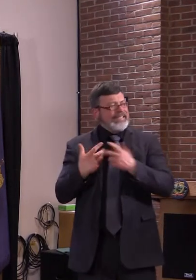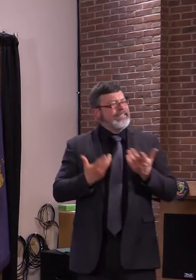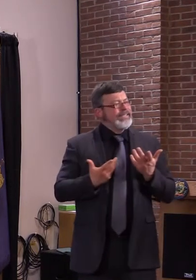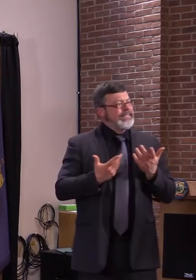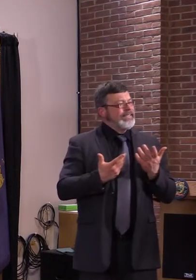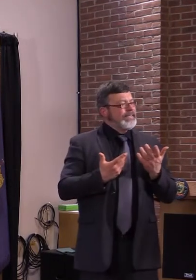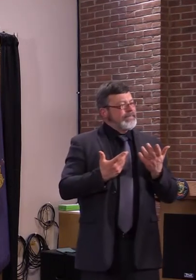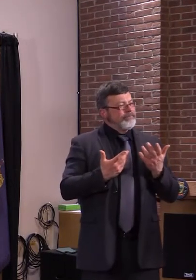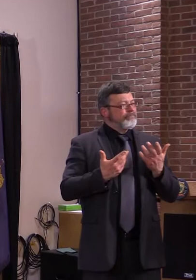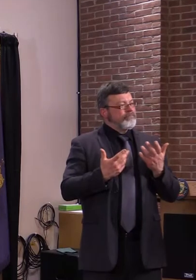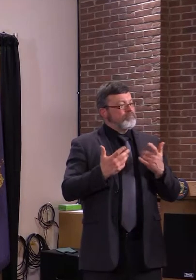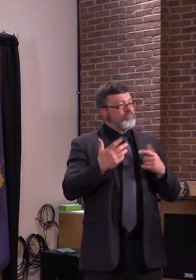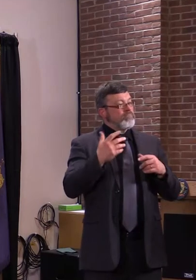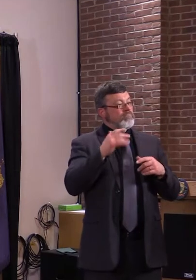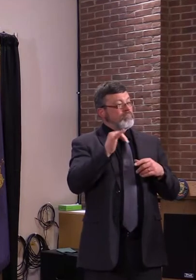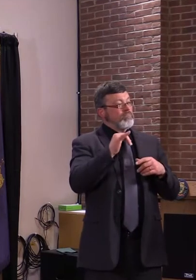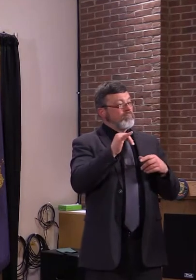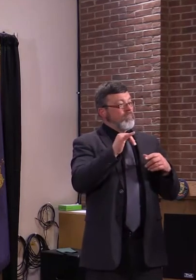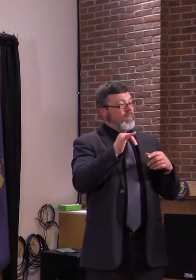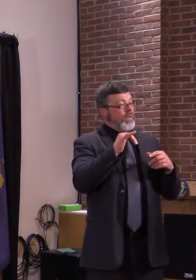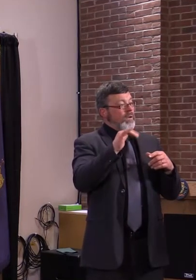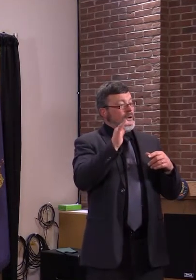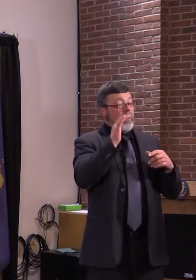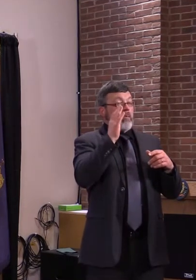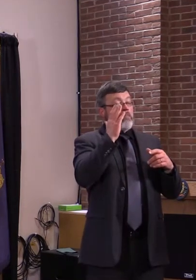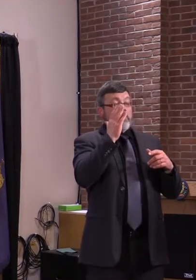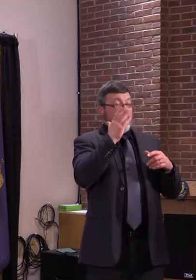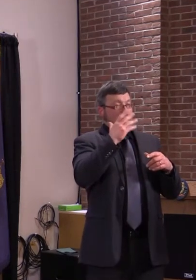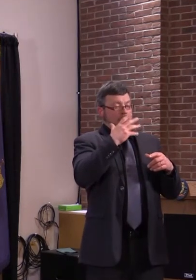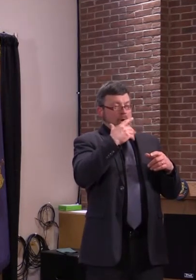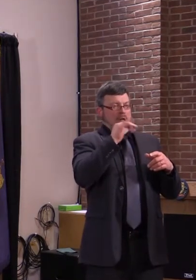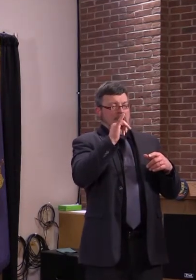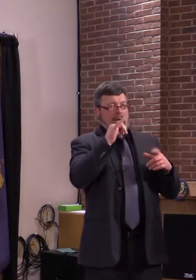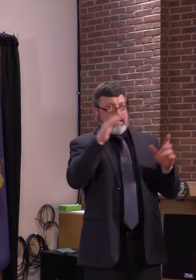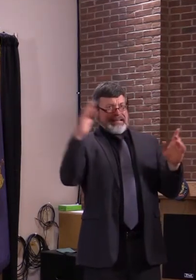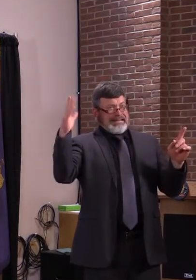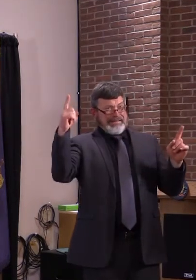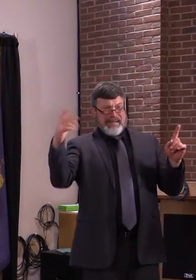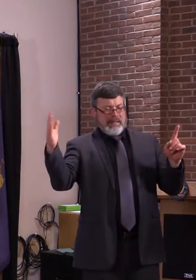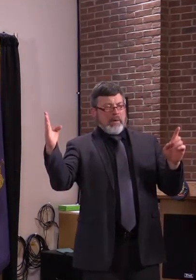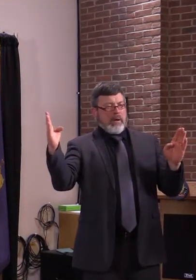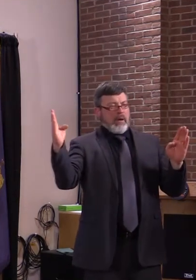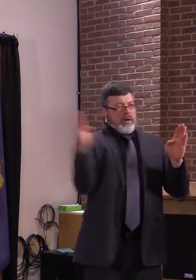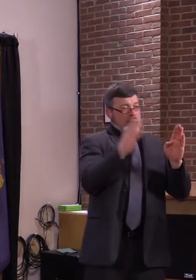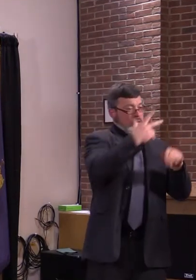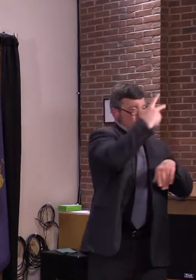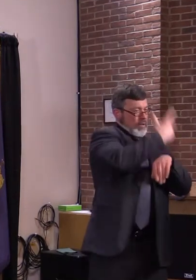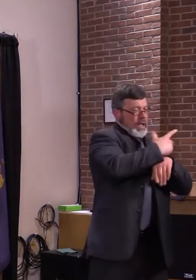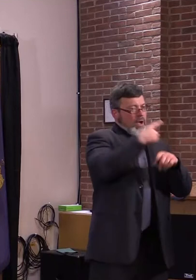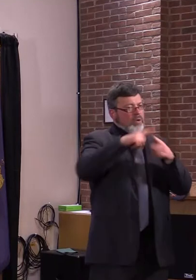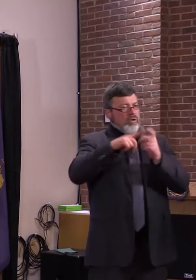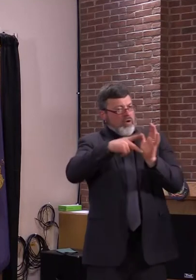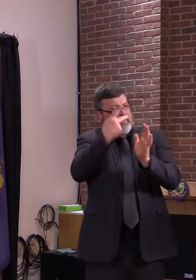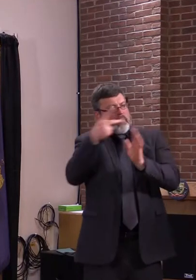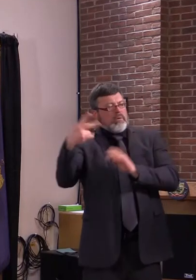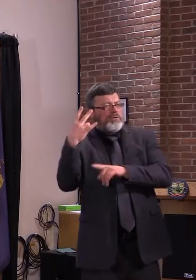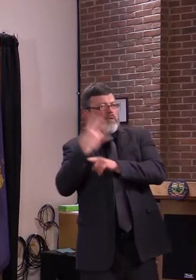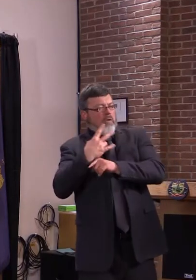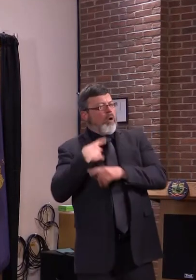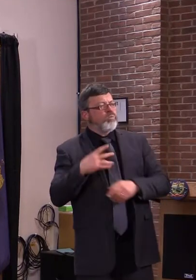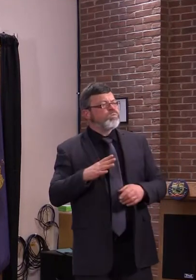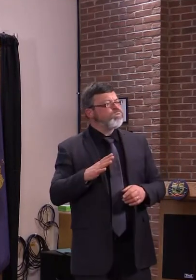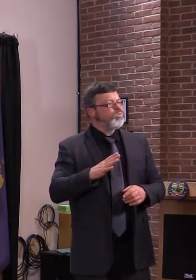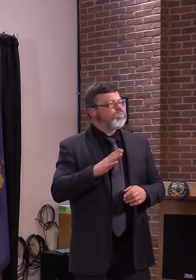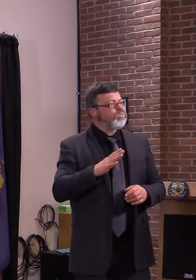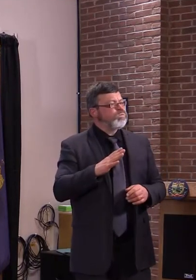going from 3 days to seven business days, which should be provided enough opportunity for the federal government to go through